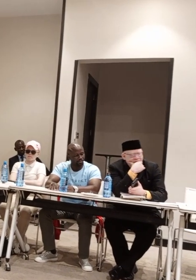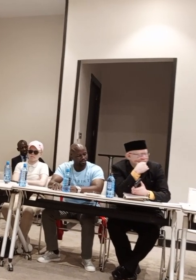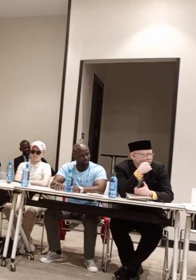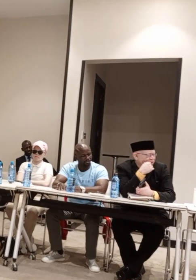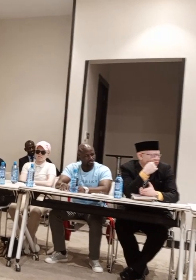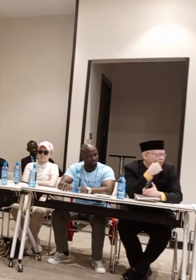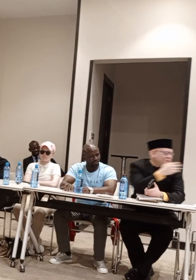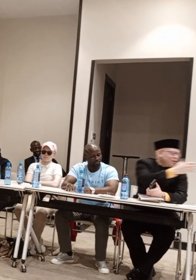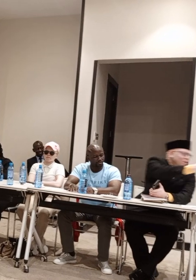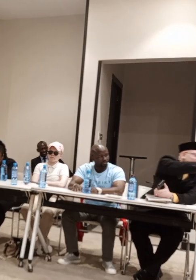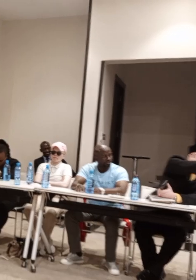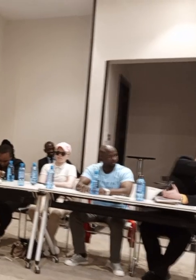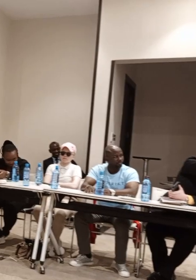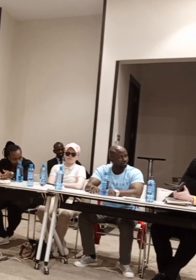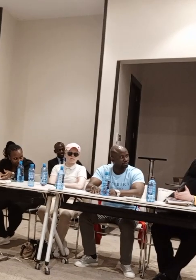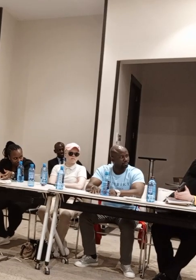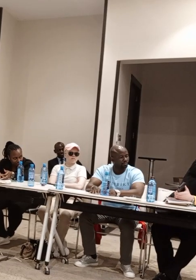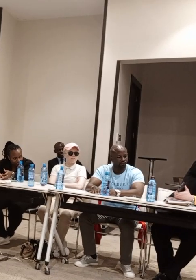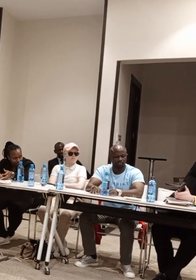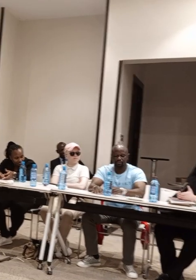kabisa.